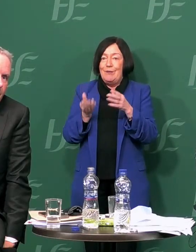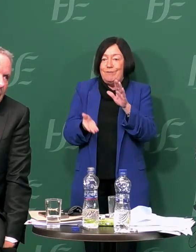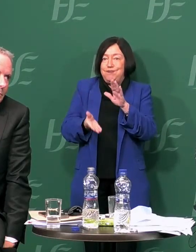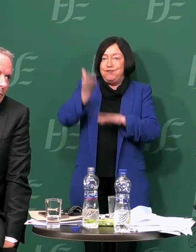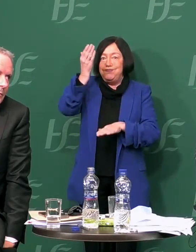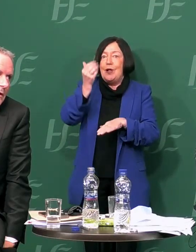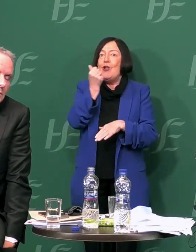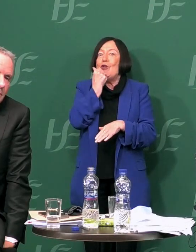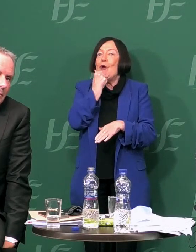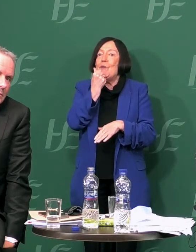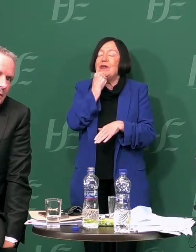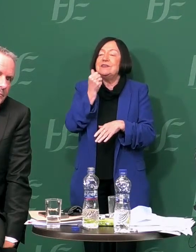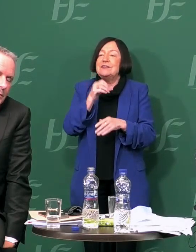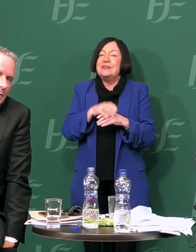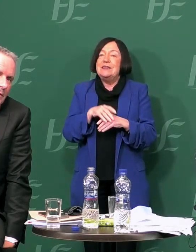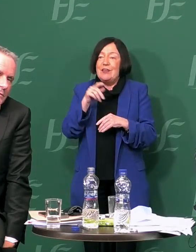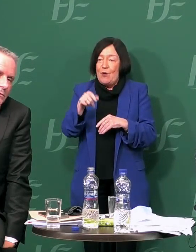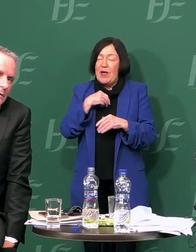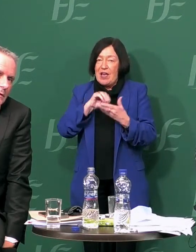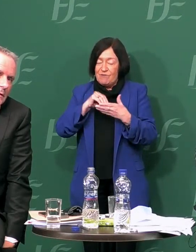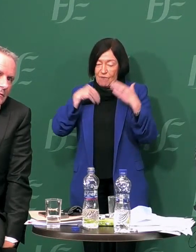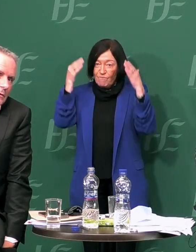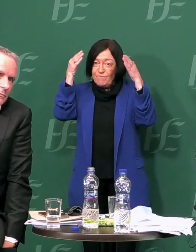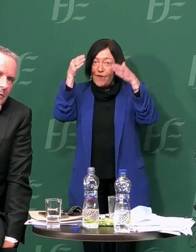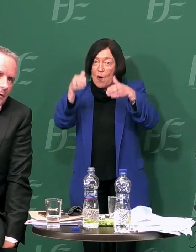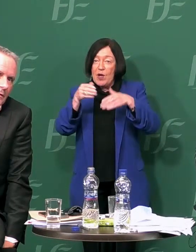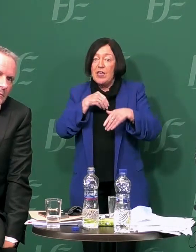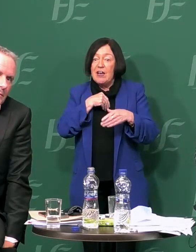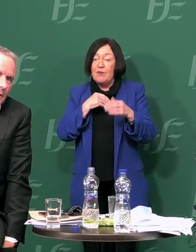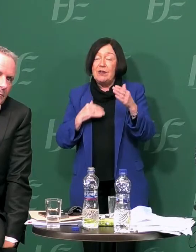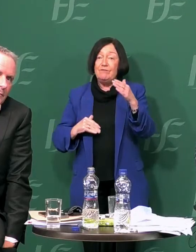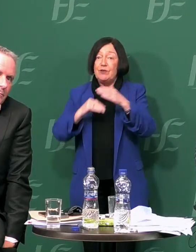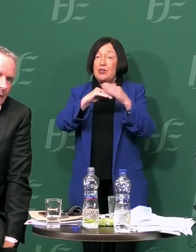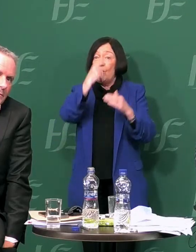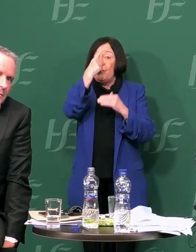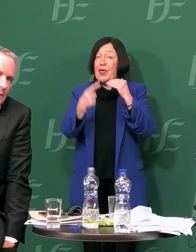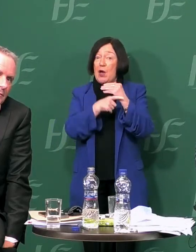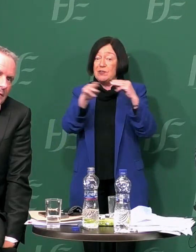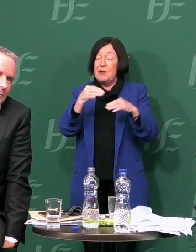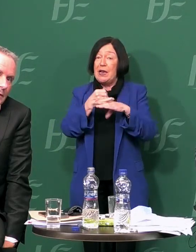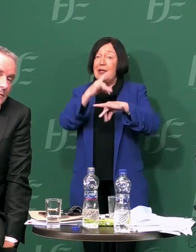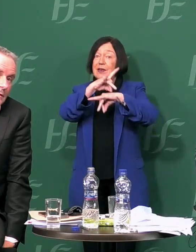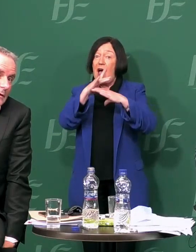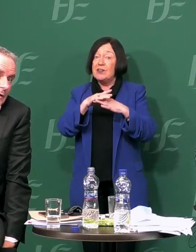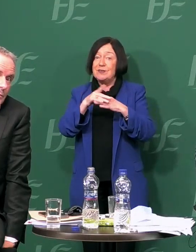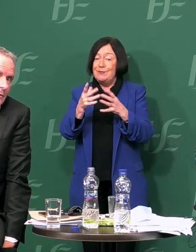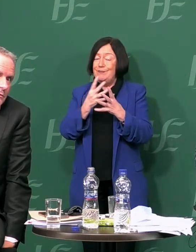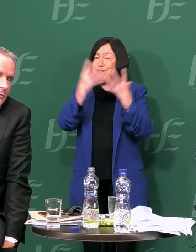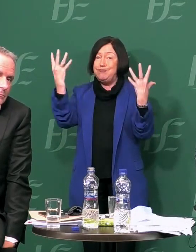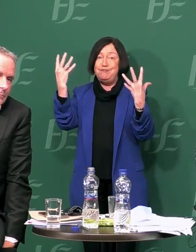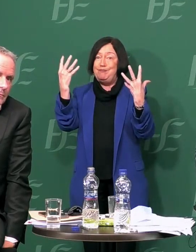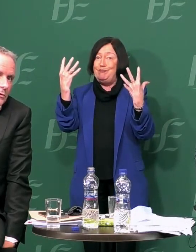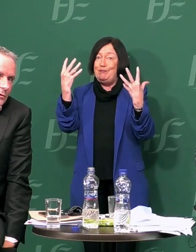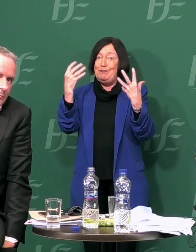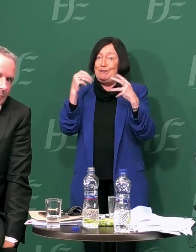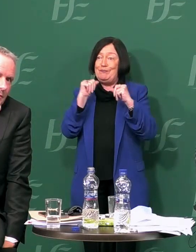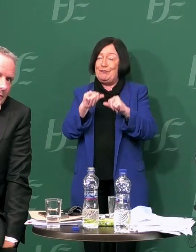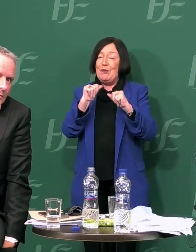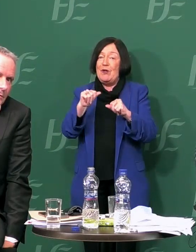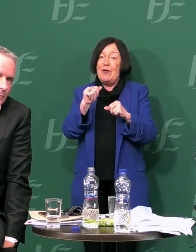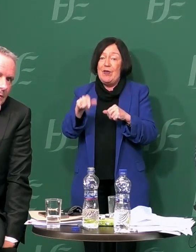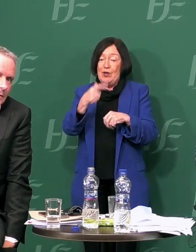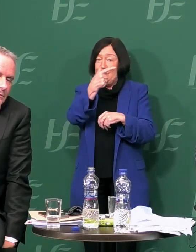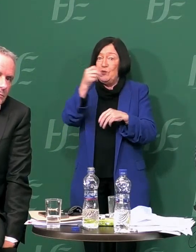So that's what we're immediately focused on. If we reach 1,000 people in hospital, that will have major significant impacts. If we reach 200